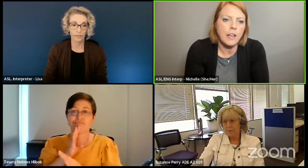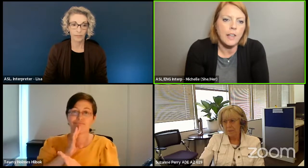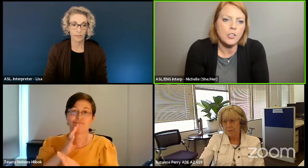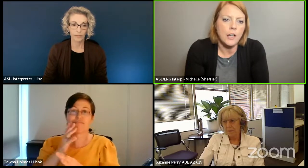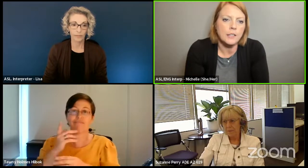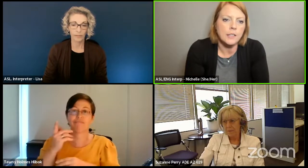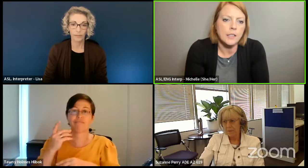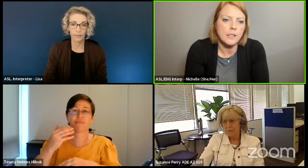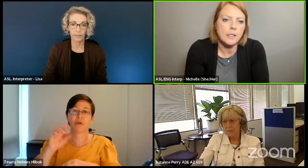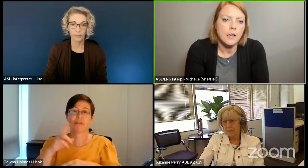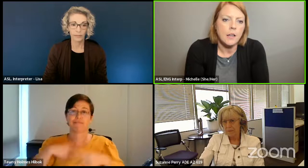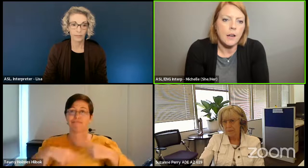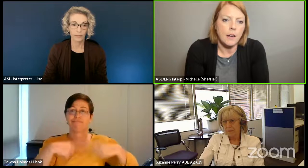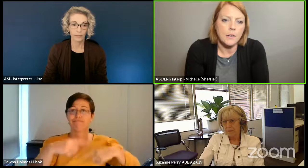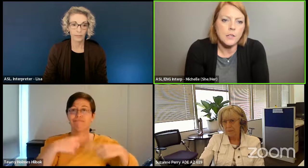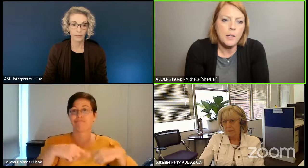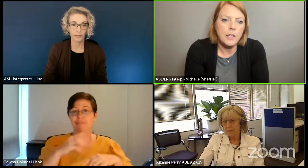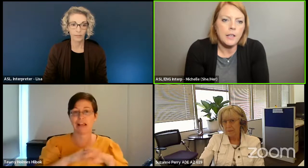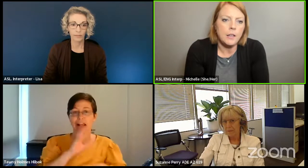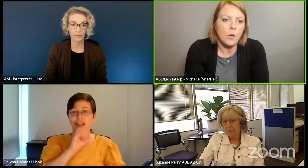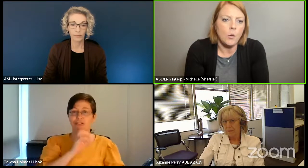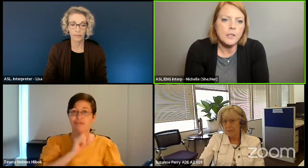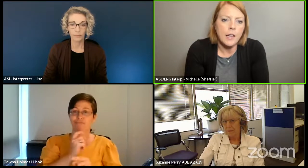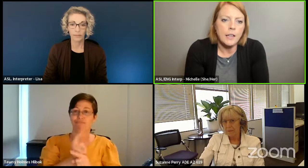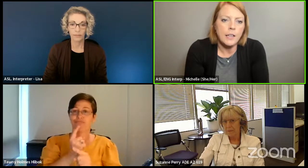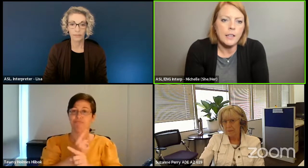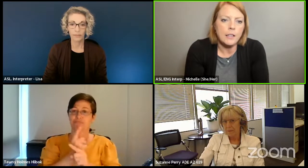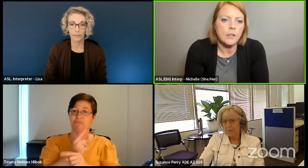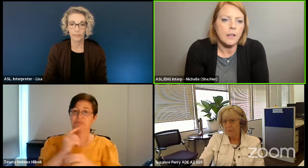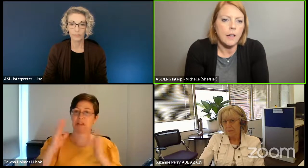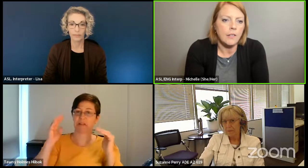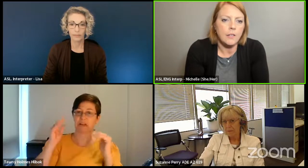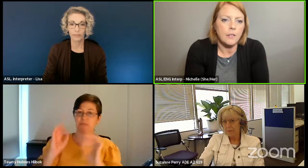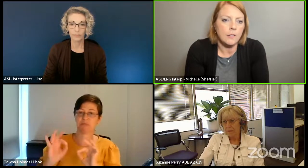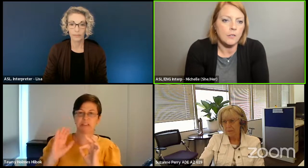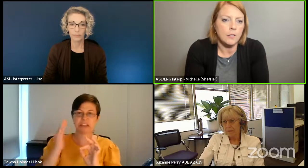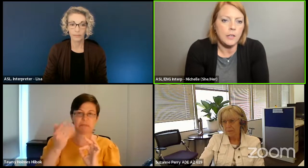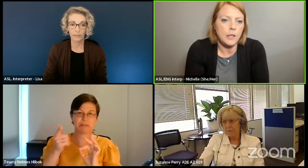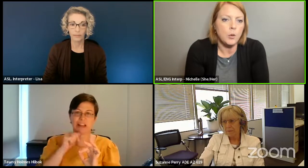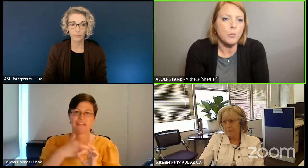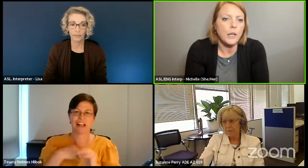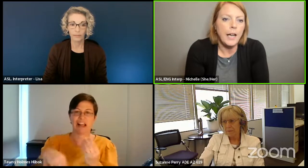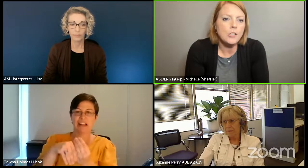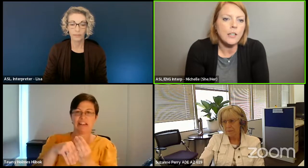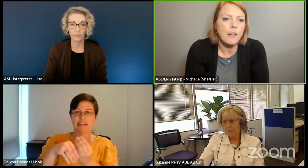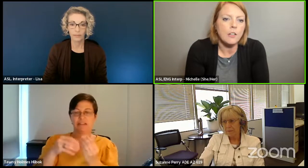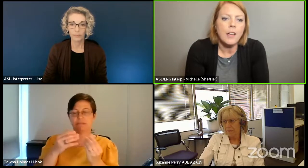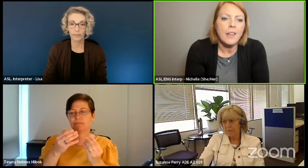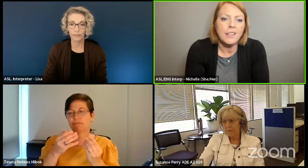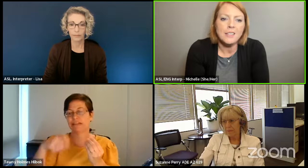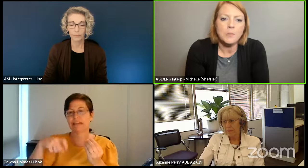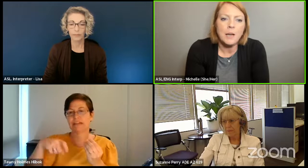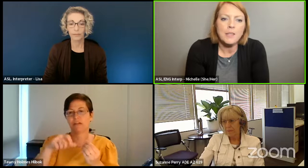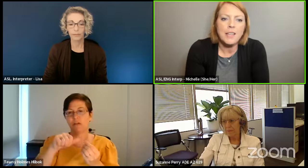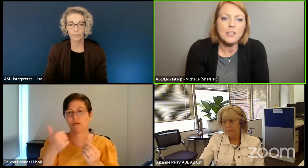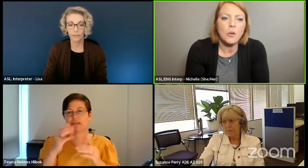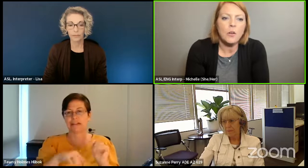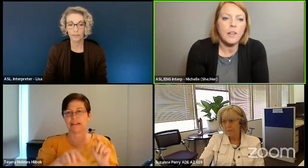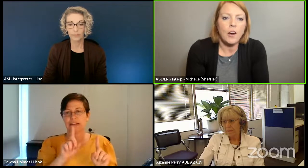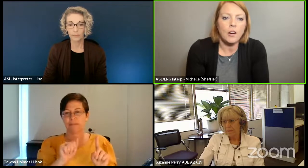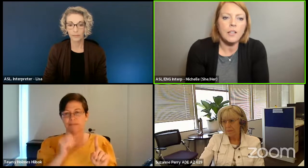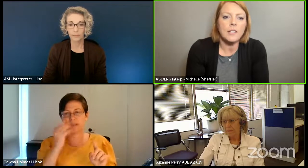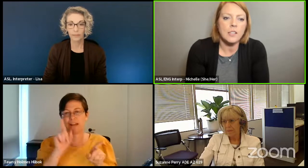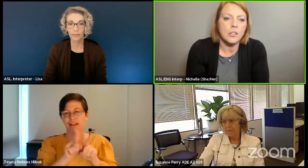is effective and that child is speaking or signing at the appropriate age level, then sometimes